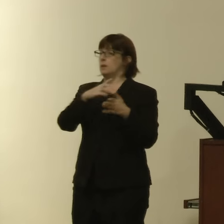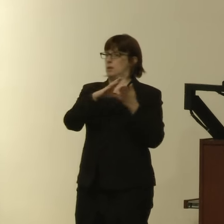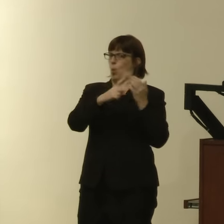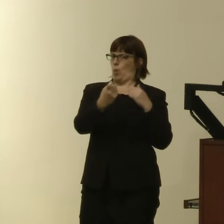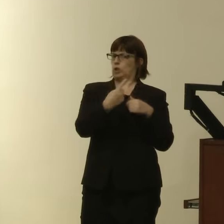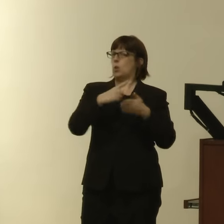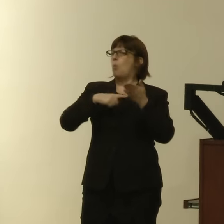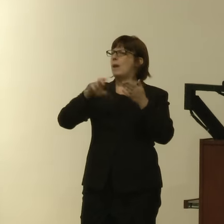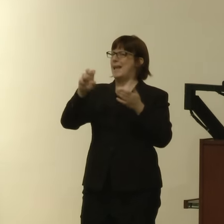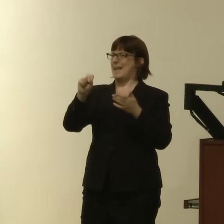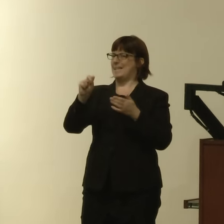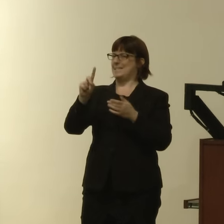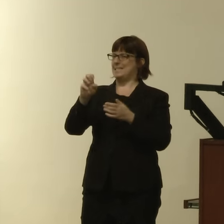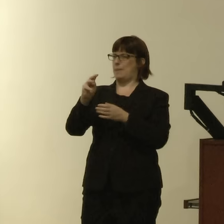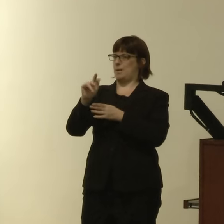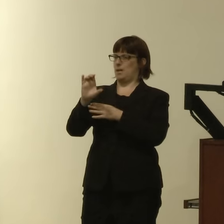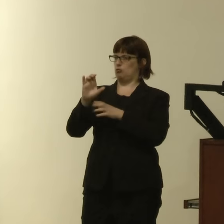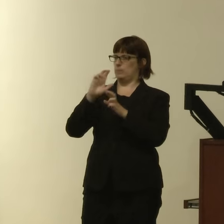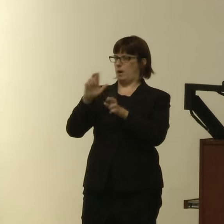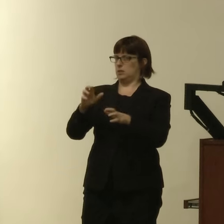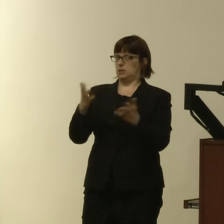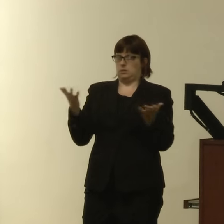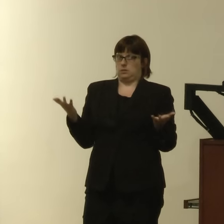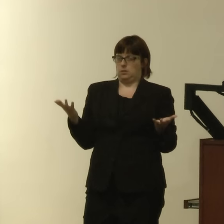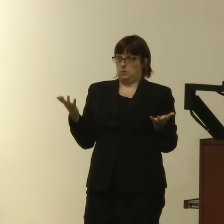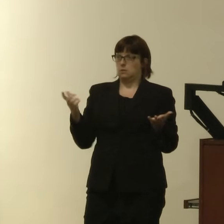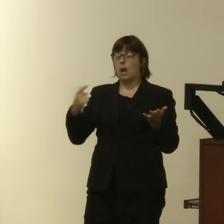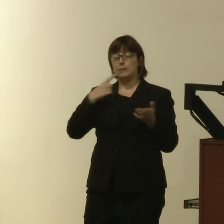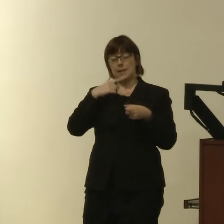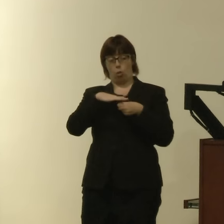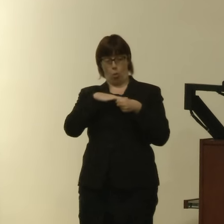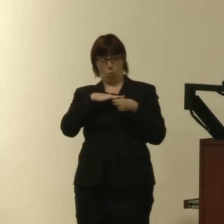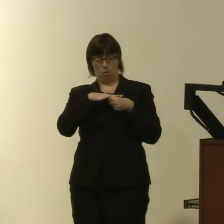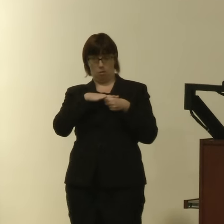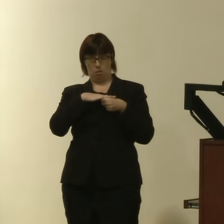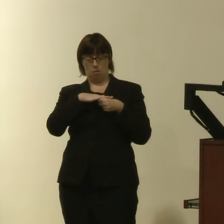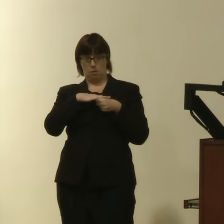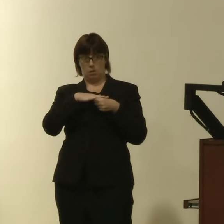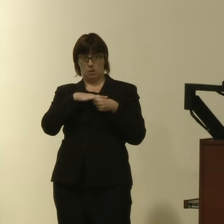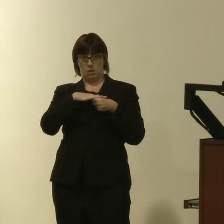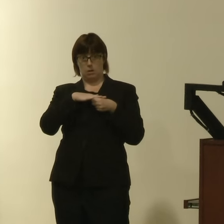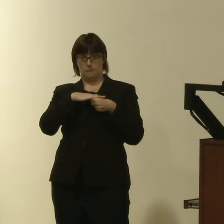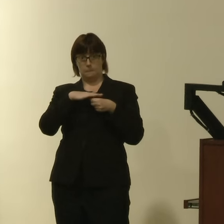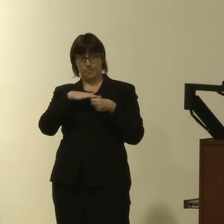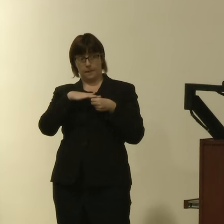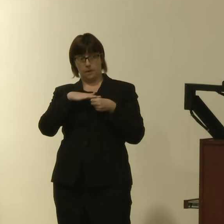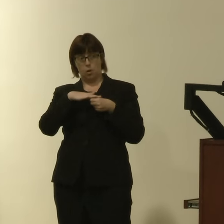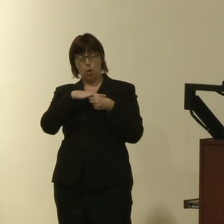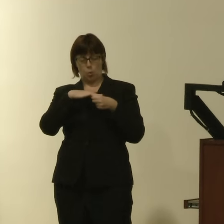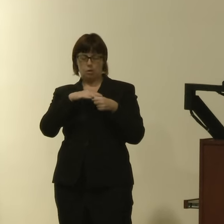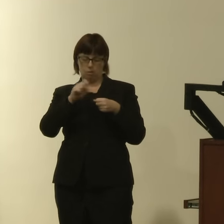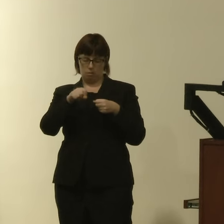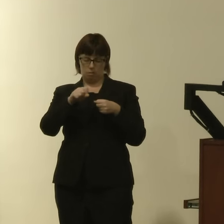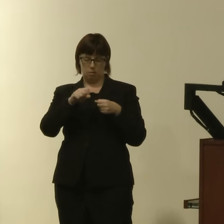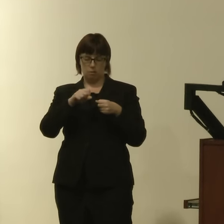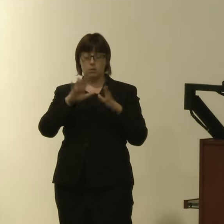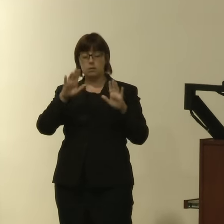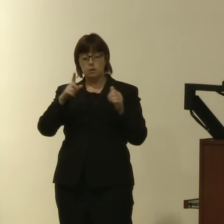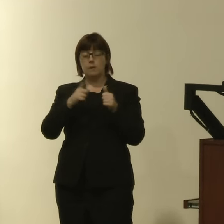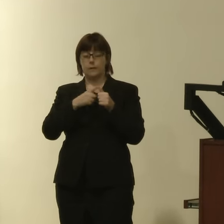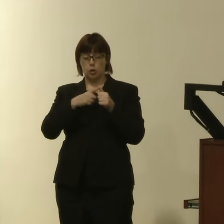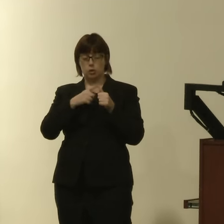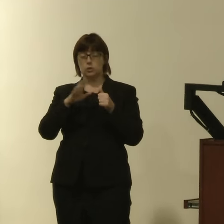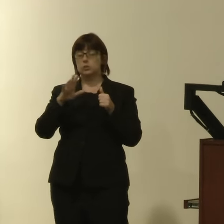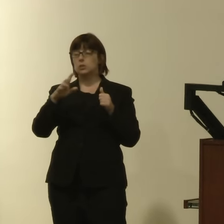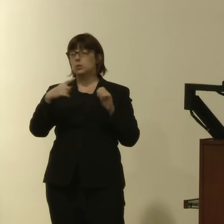the endemic responses? And I just wanted to say local. And is local a good enough word? Yeah. Well, first of all, I